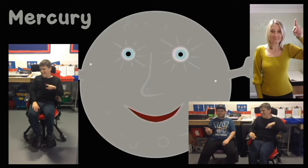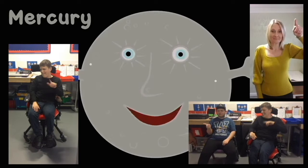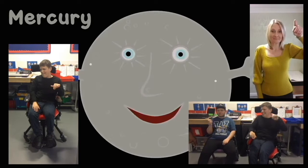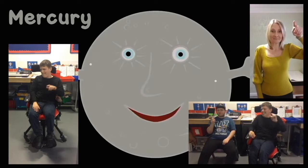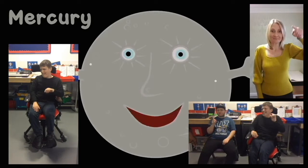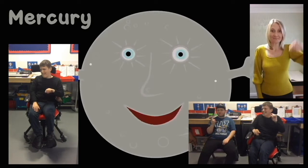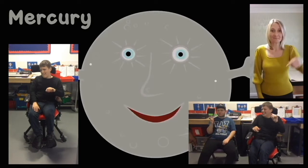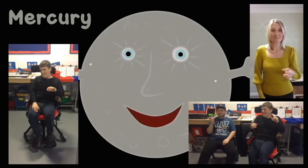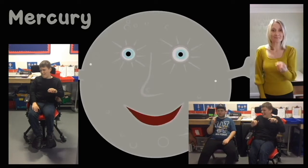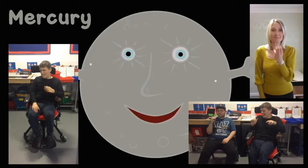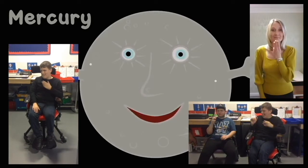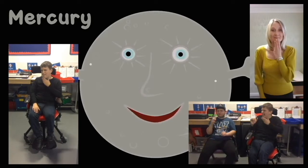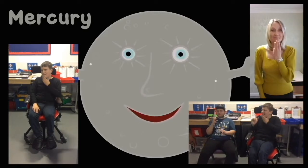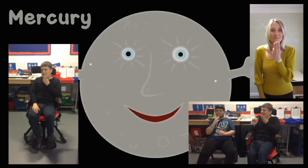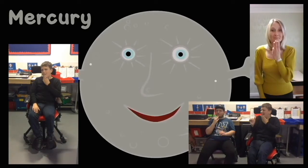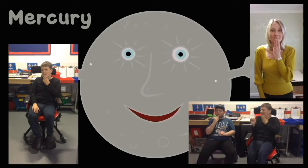I'm a ball of iron.